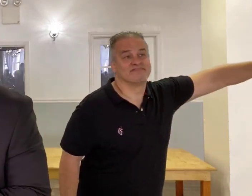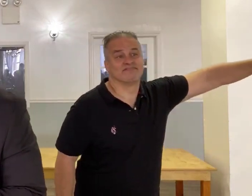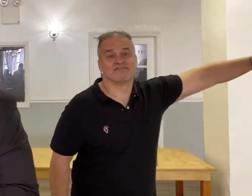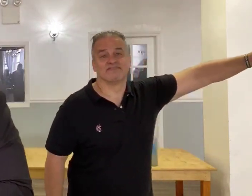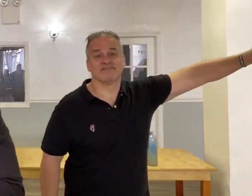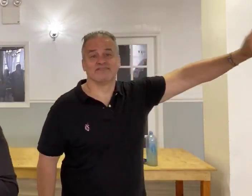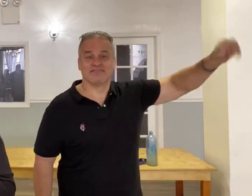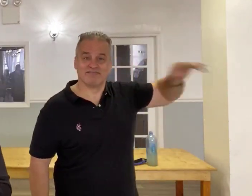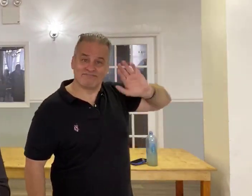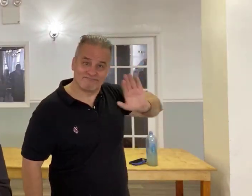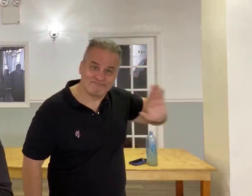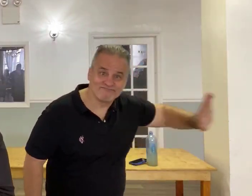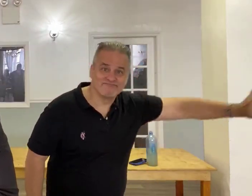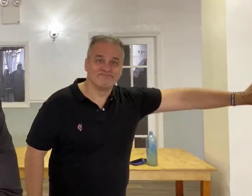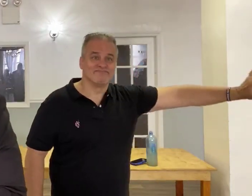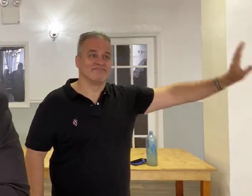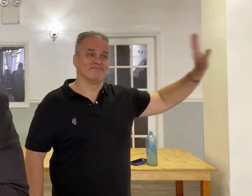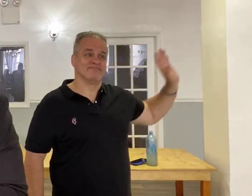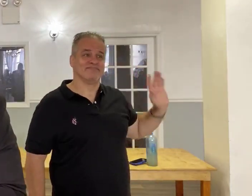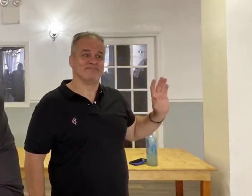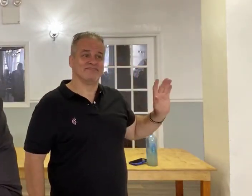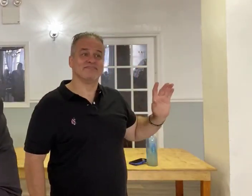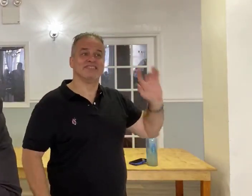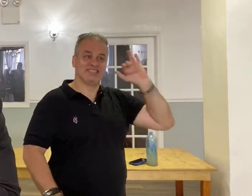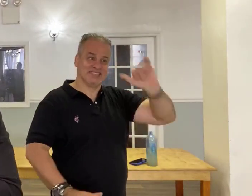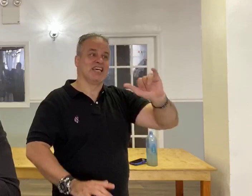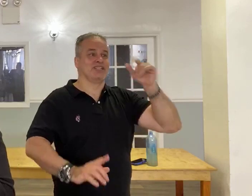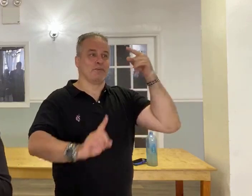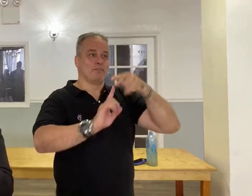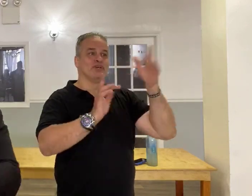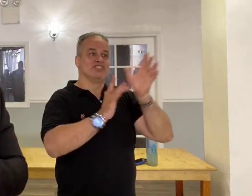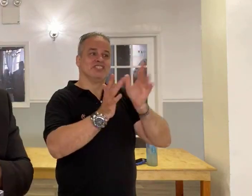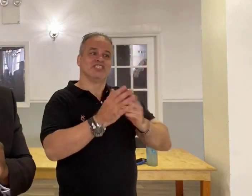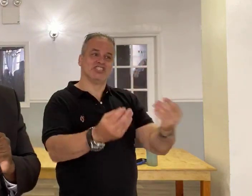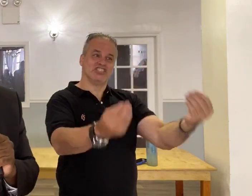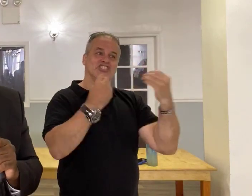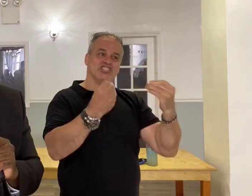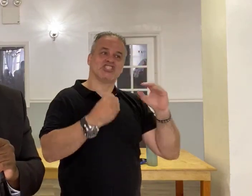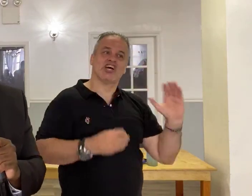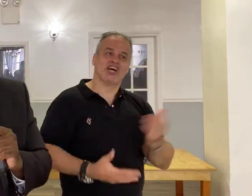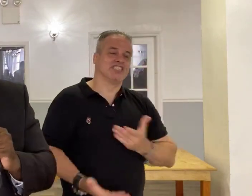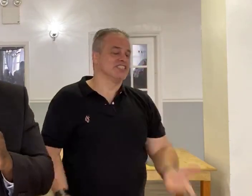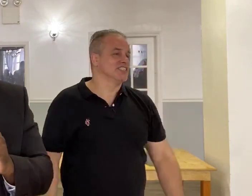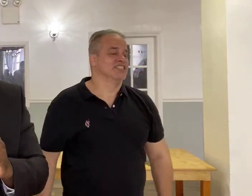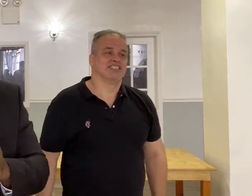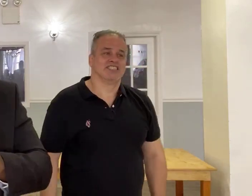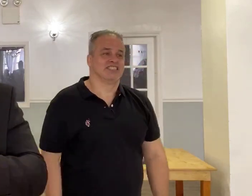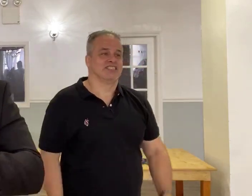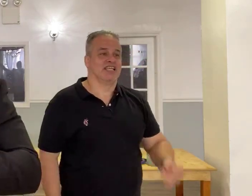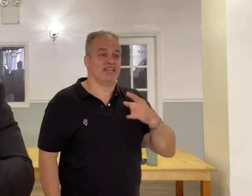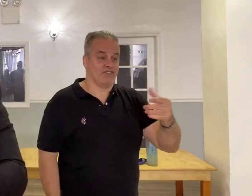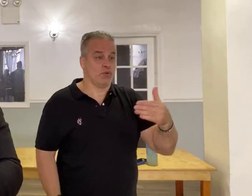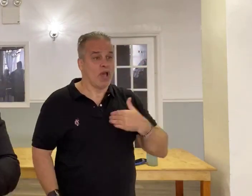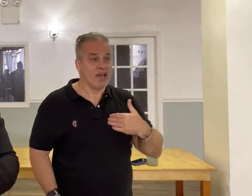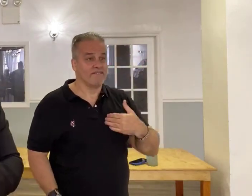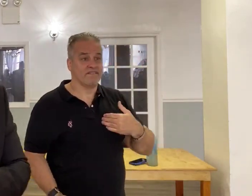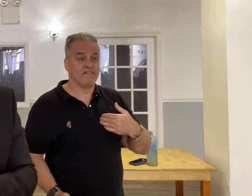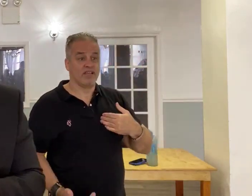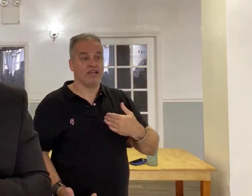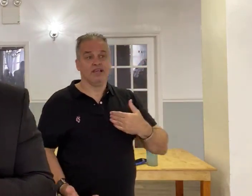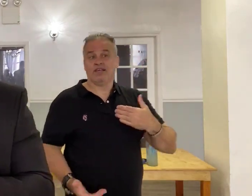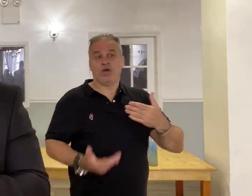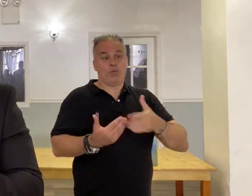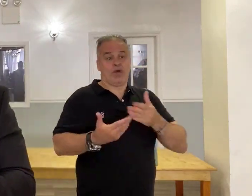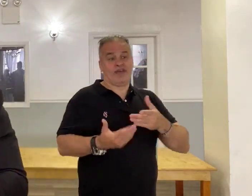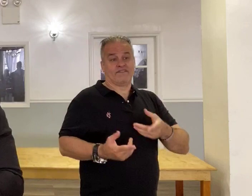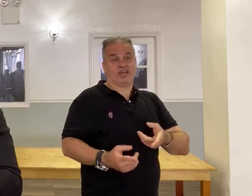That's what Jesus said. It says, if thine eye offend thee, pluck it out and cast it from thee. Pluck it out and cast it from thee. Get it